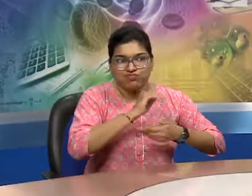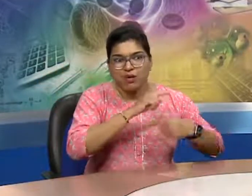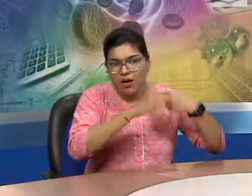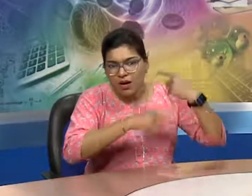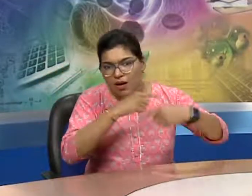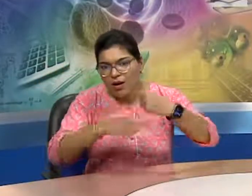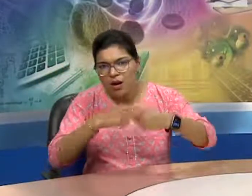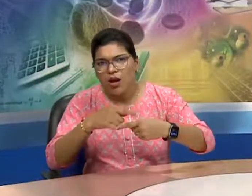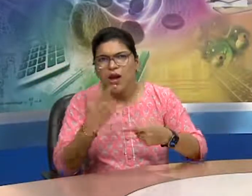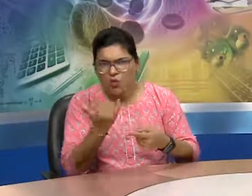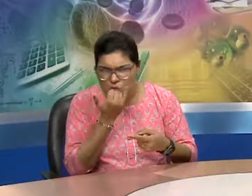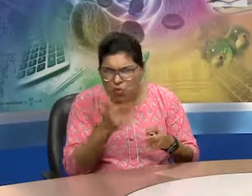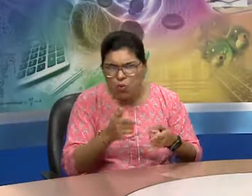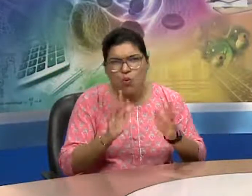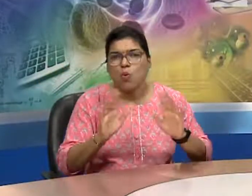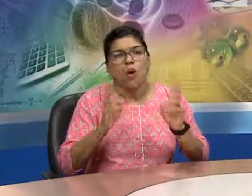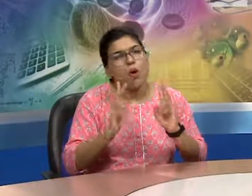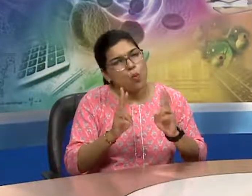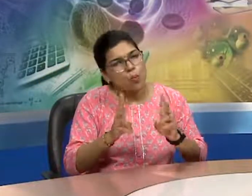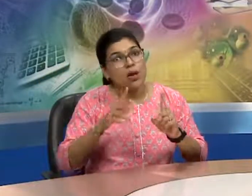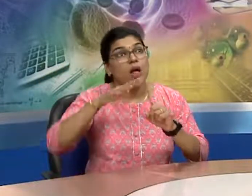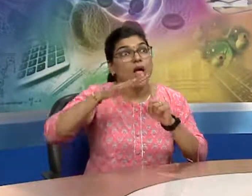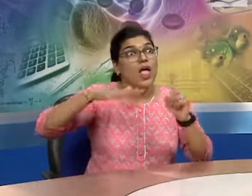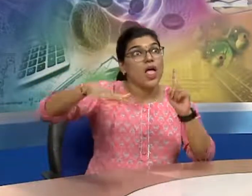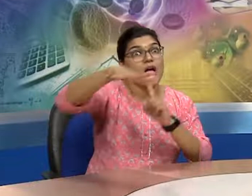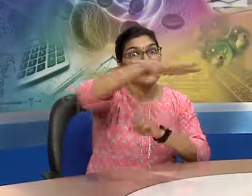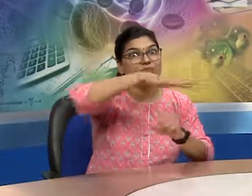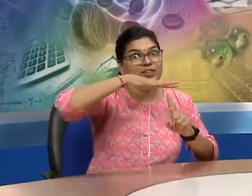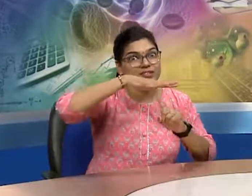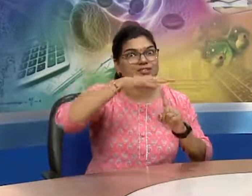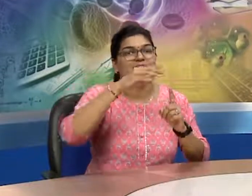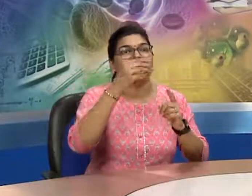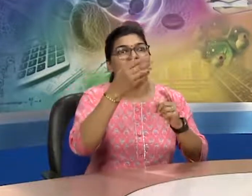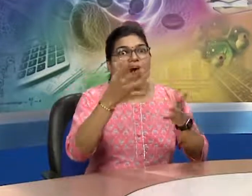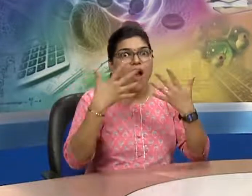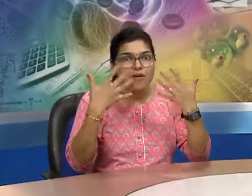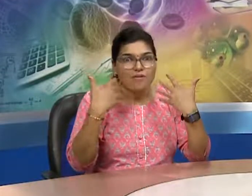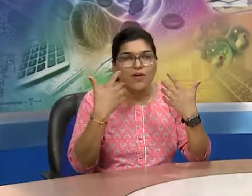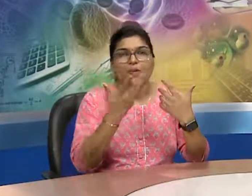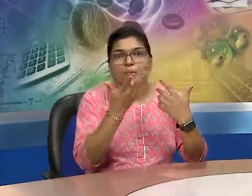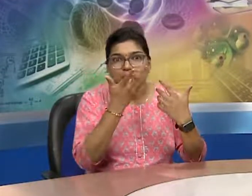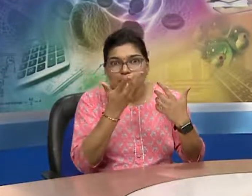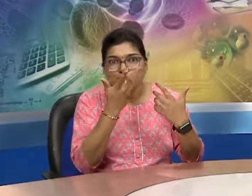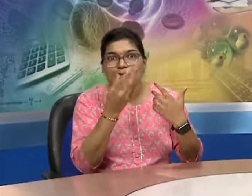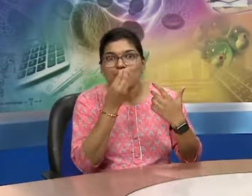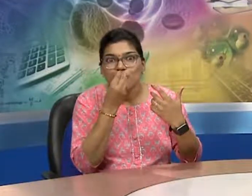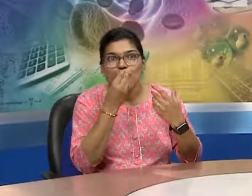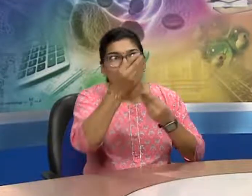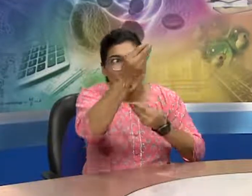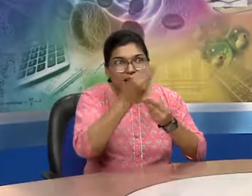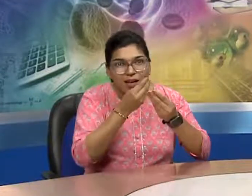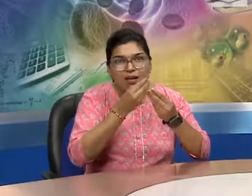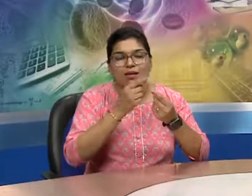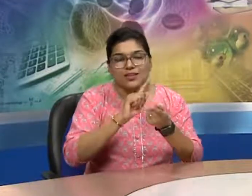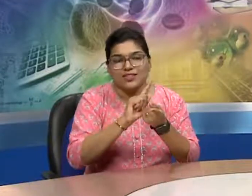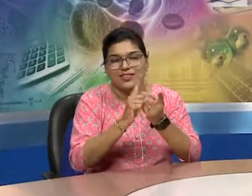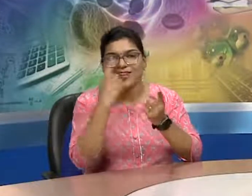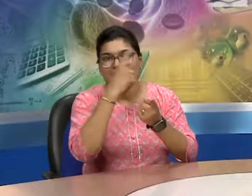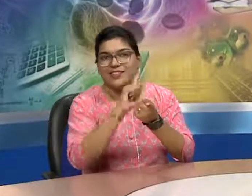the human have evolved, and now we see